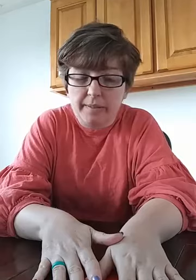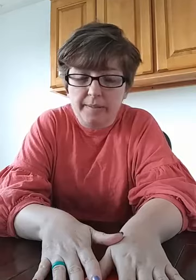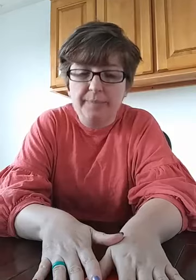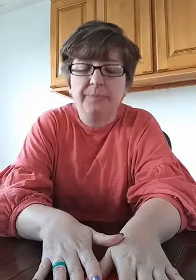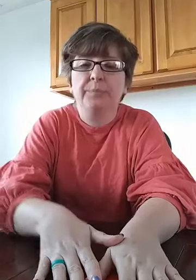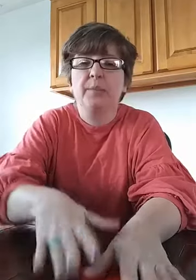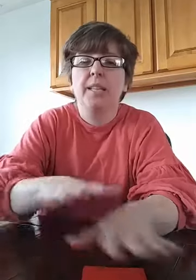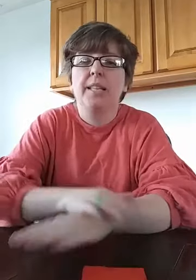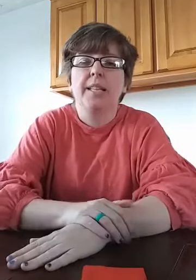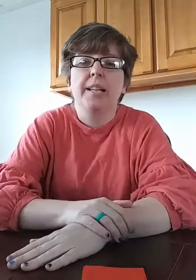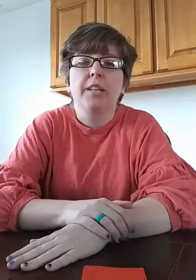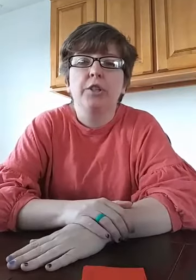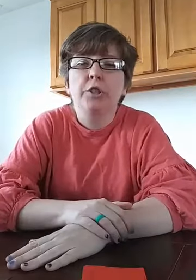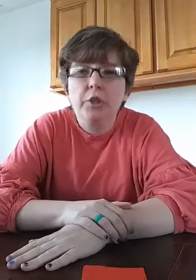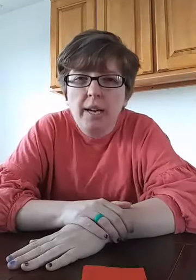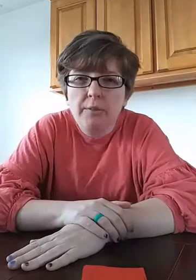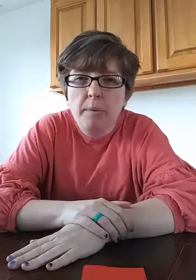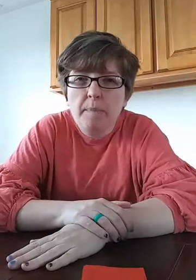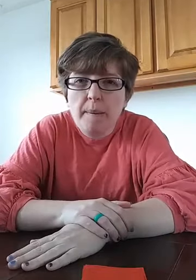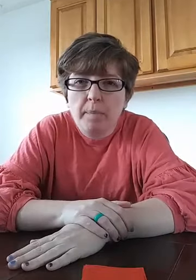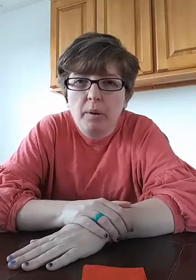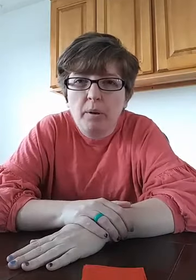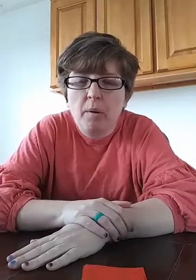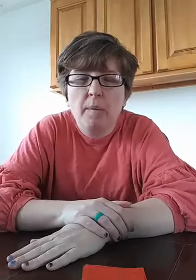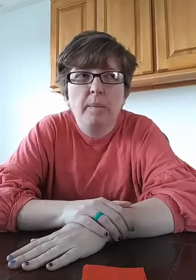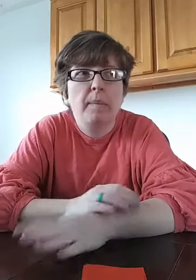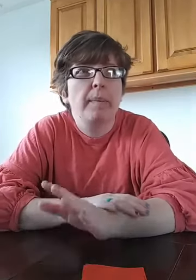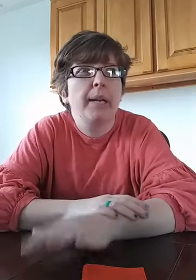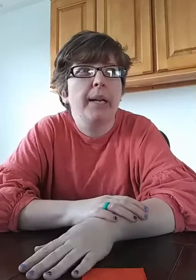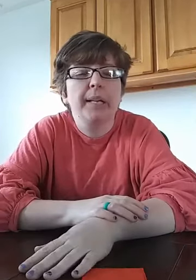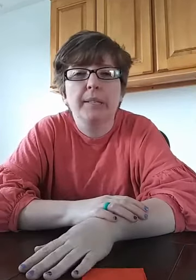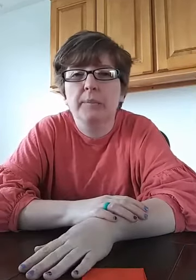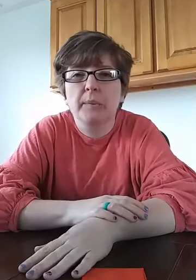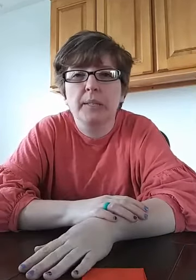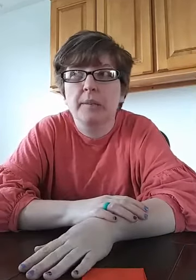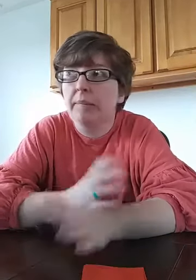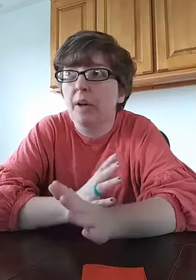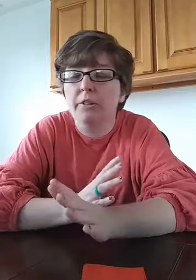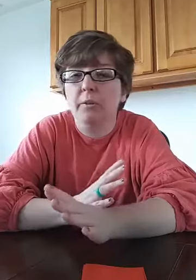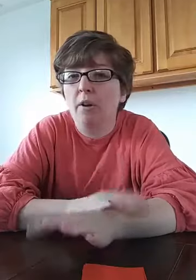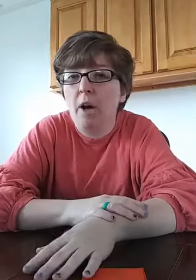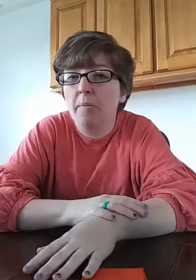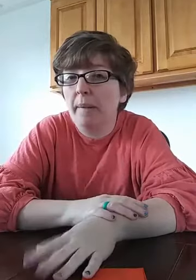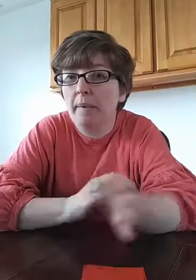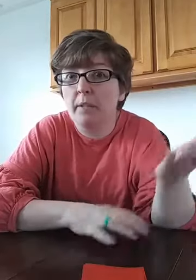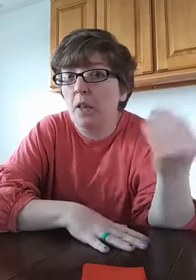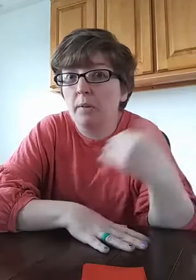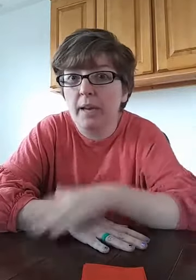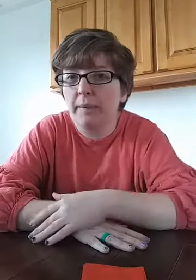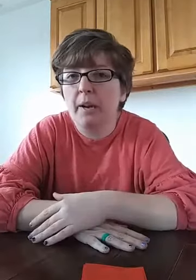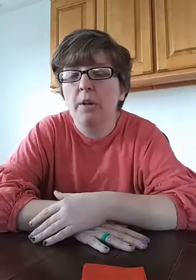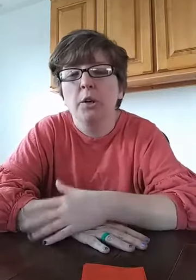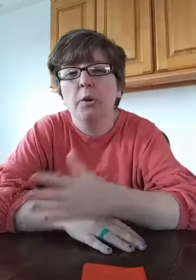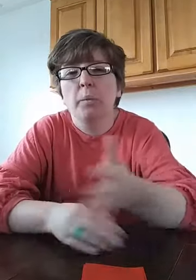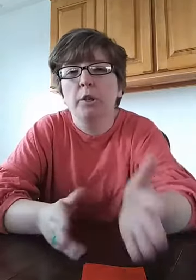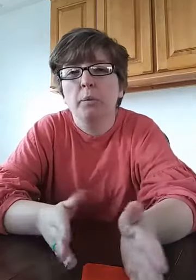do you guys remember maybe it was not too long ago maybe it was a long time ago when you